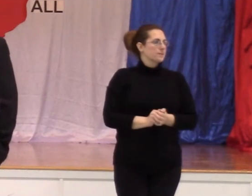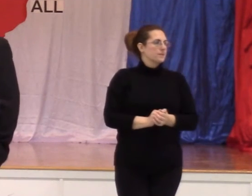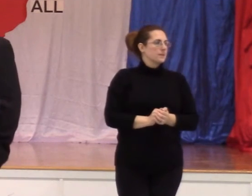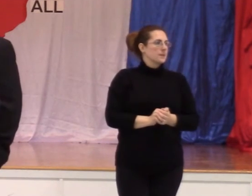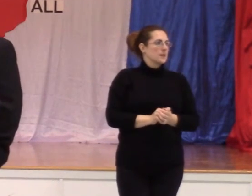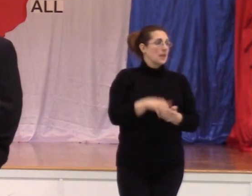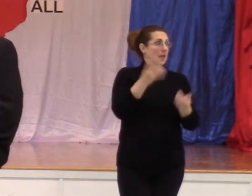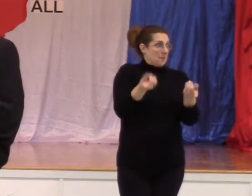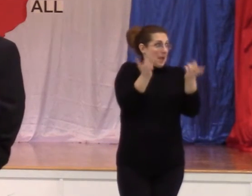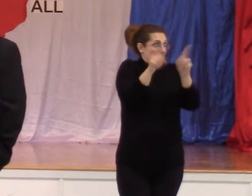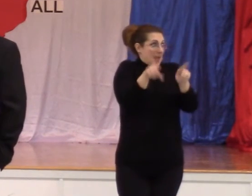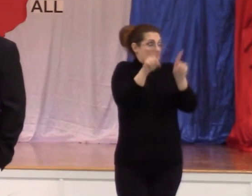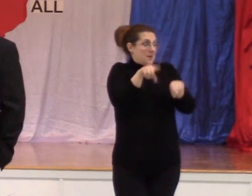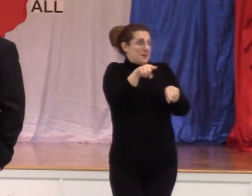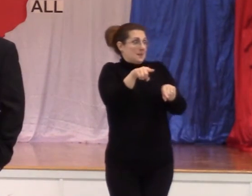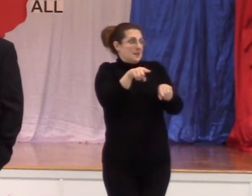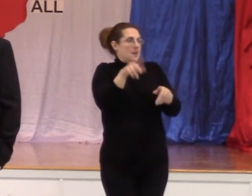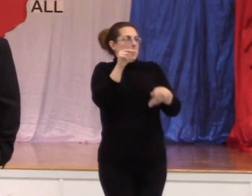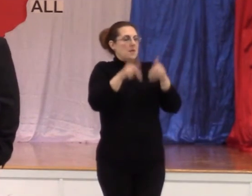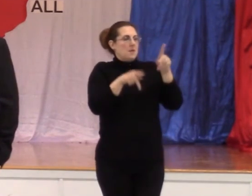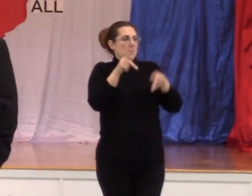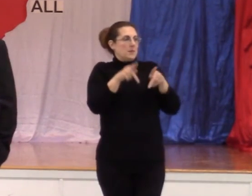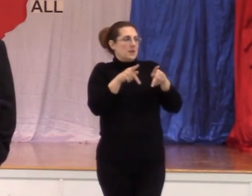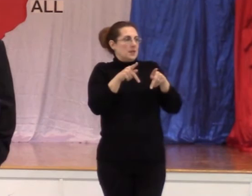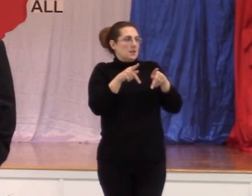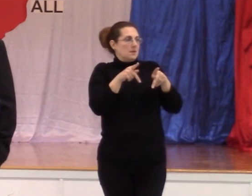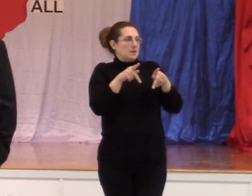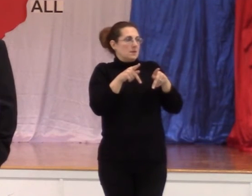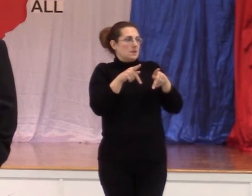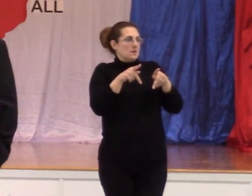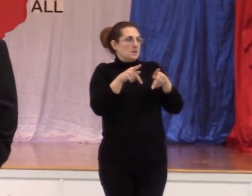the fruit of that, of course, is the people rose up and played.